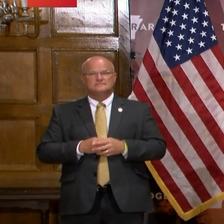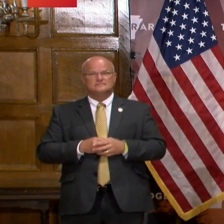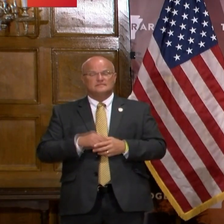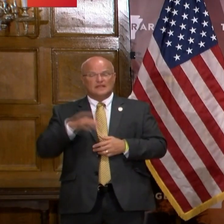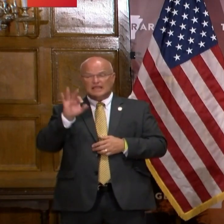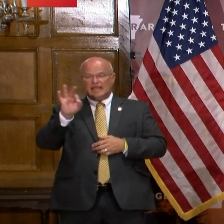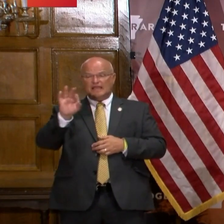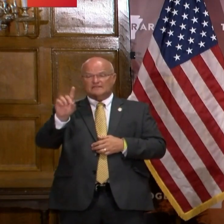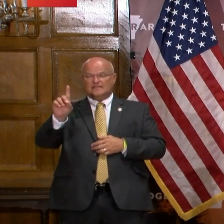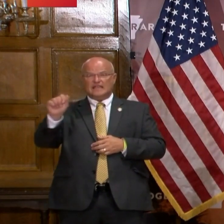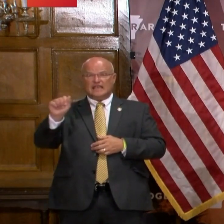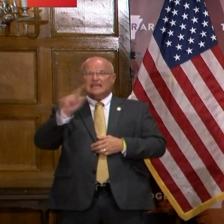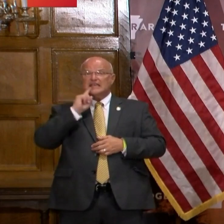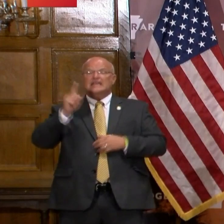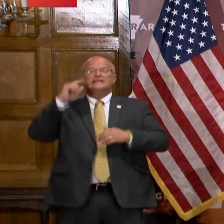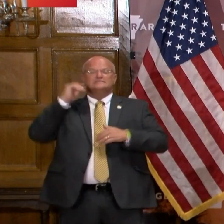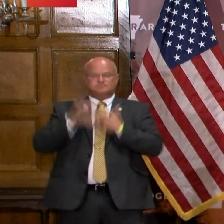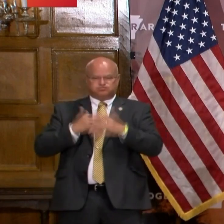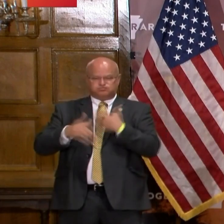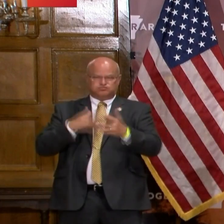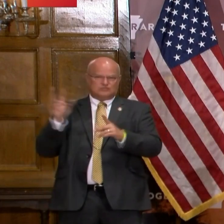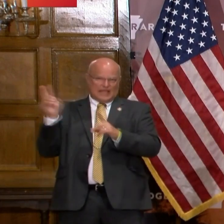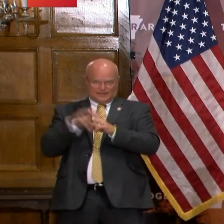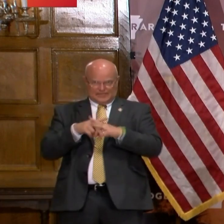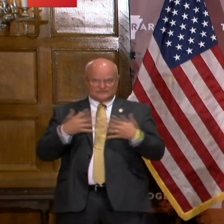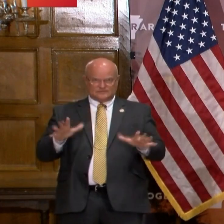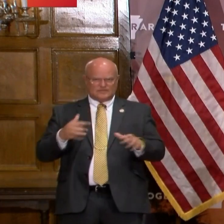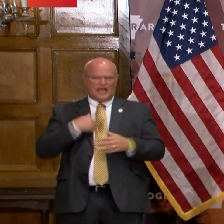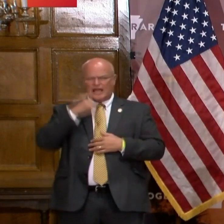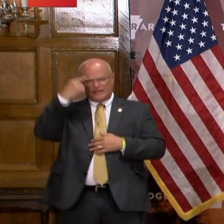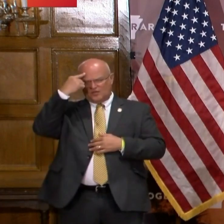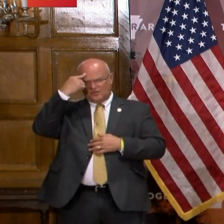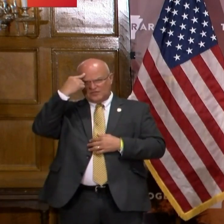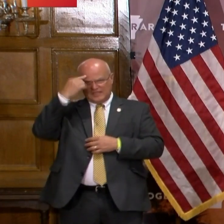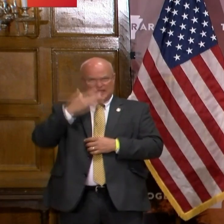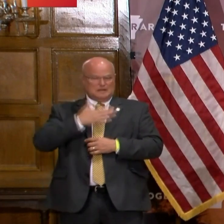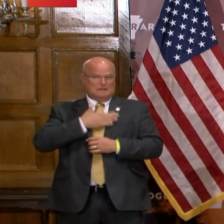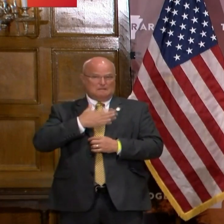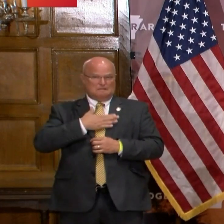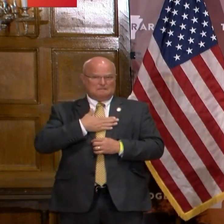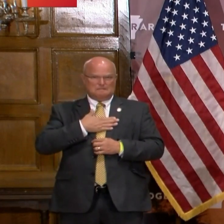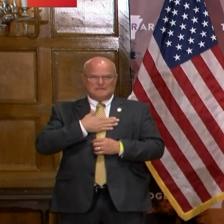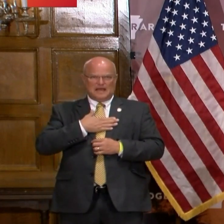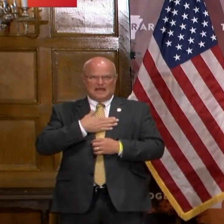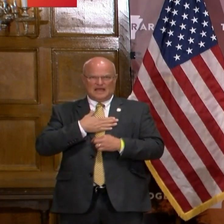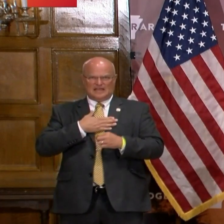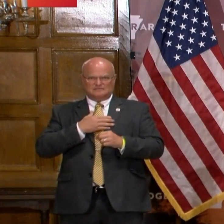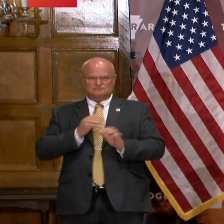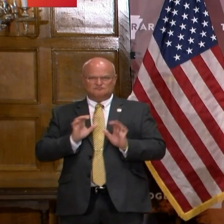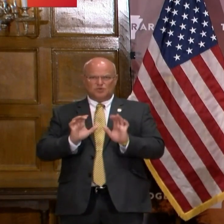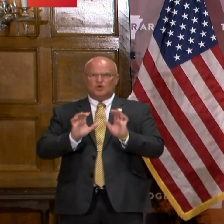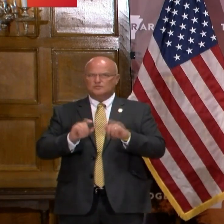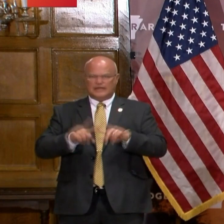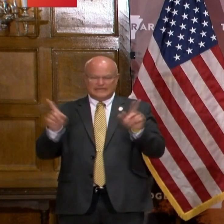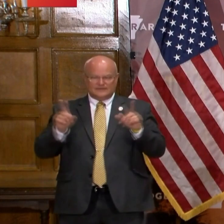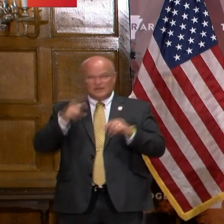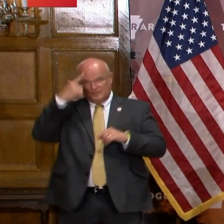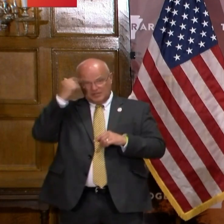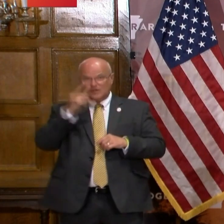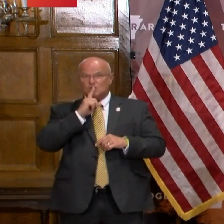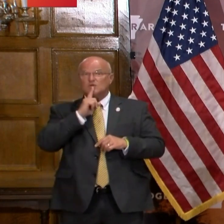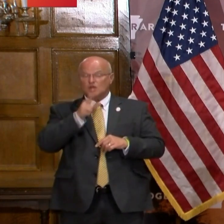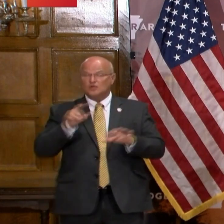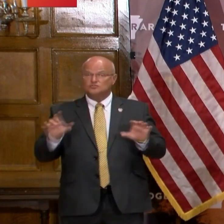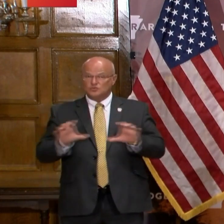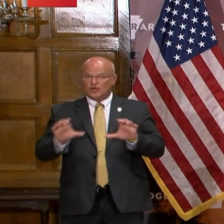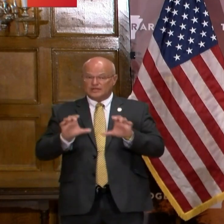Well, the FDA is expediting these applications. I don't think my leverage would necessarily make a difference because they really